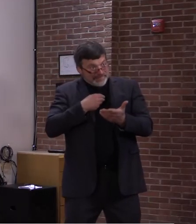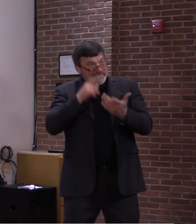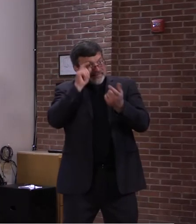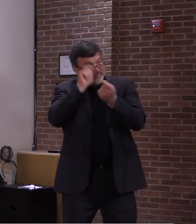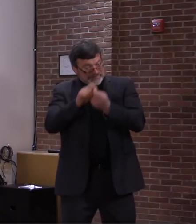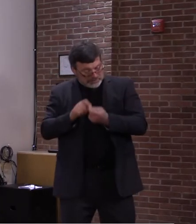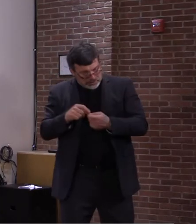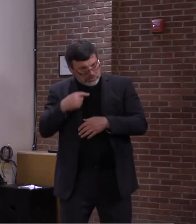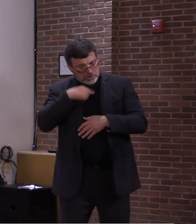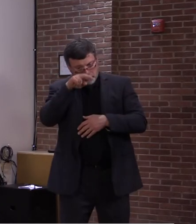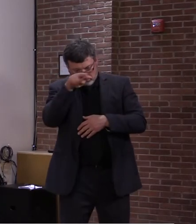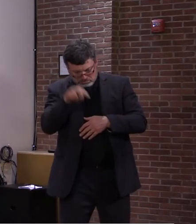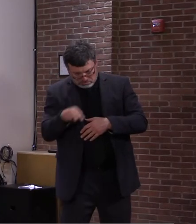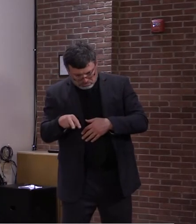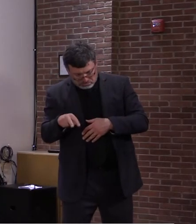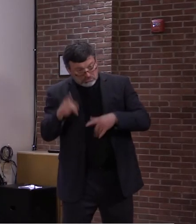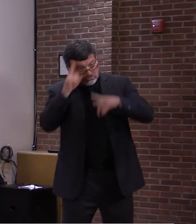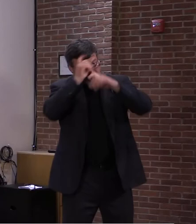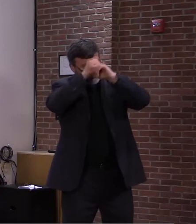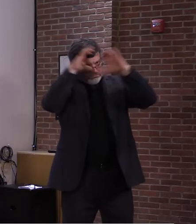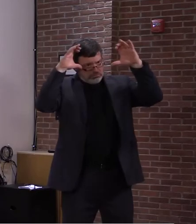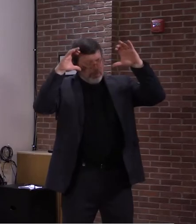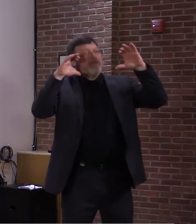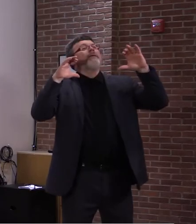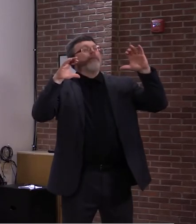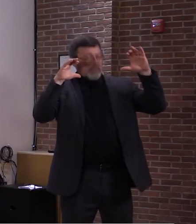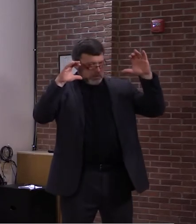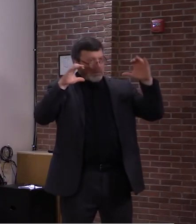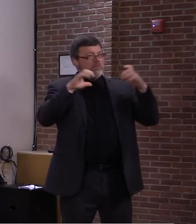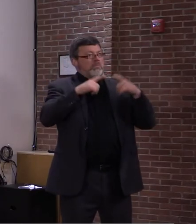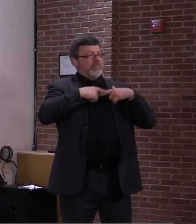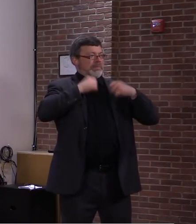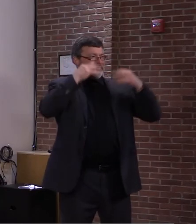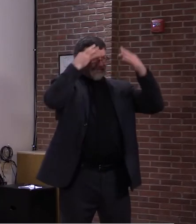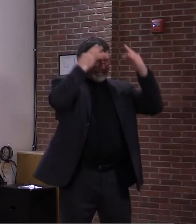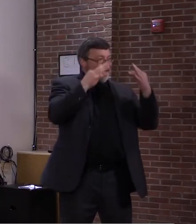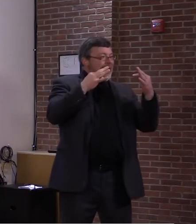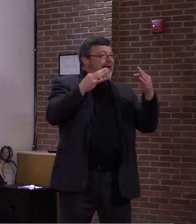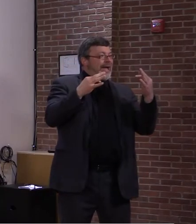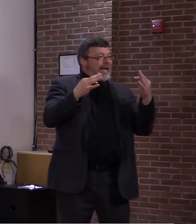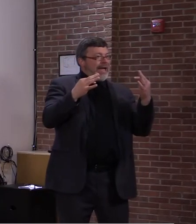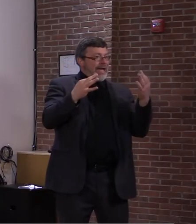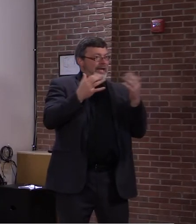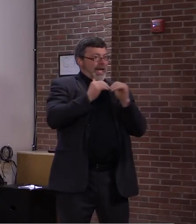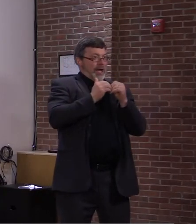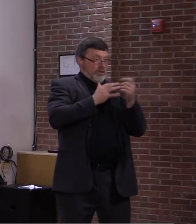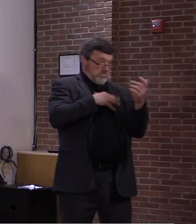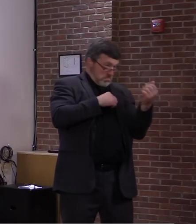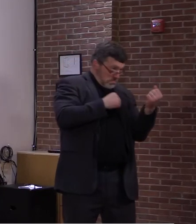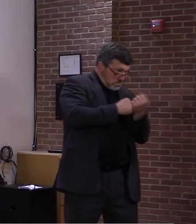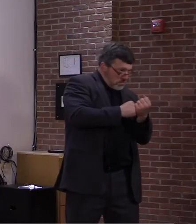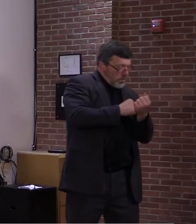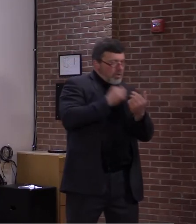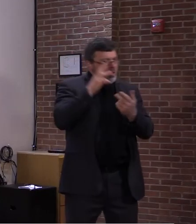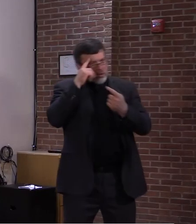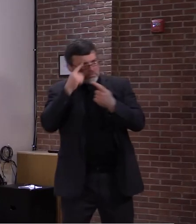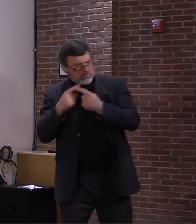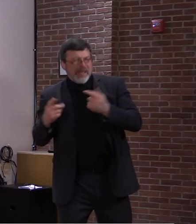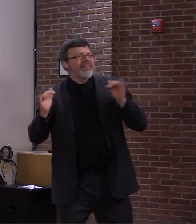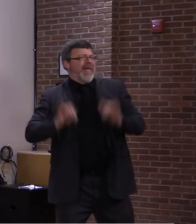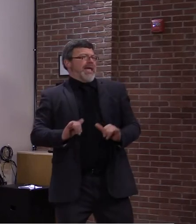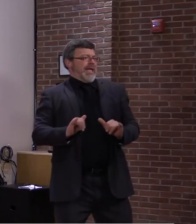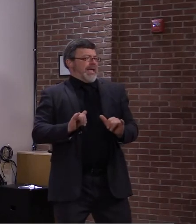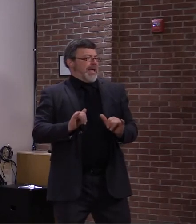and the executive branch will have an opportunity to weigh in on that when it does come back. But I think it's important that it comes